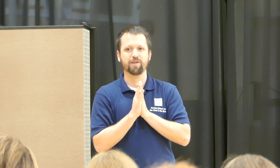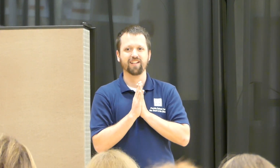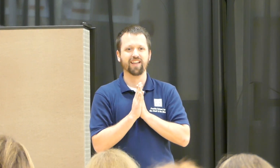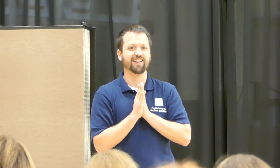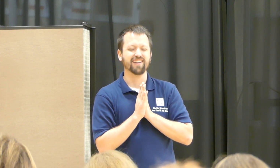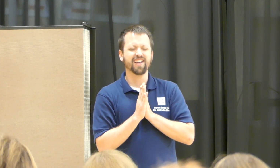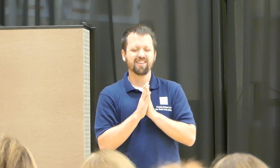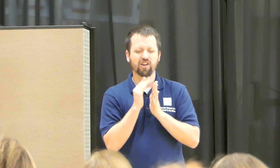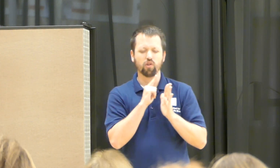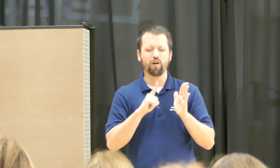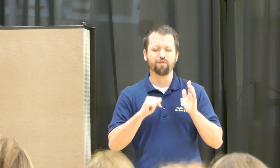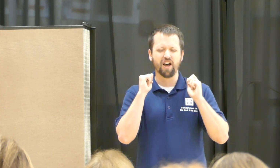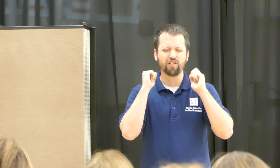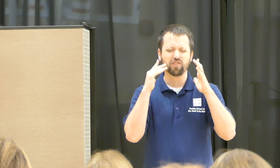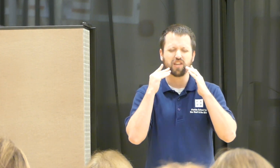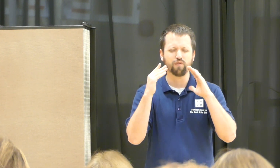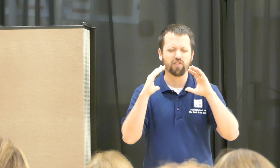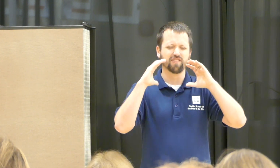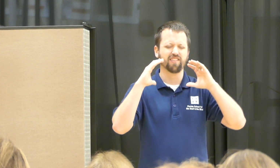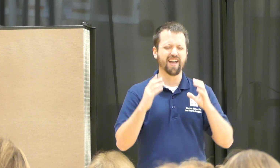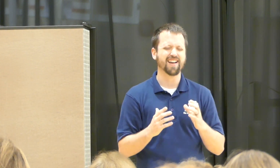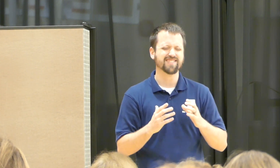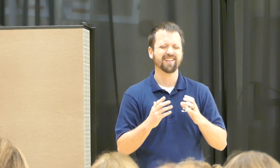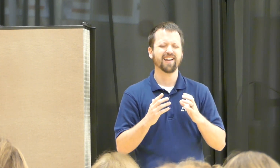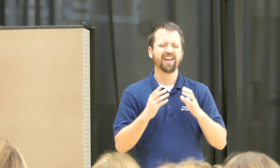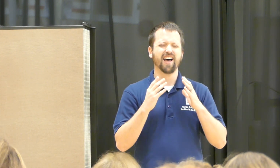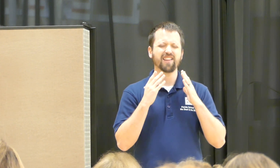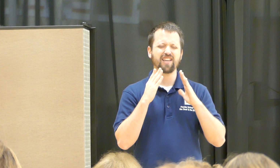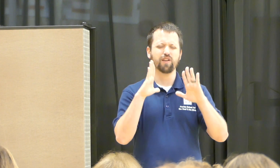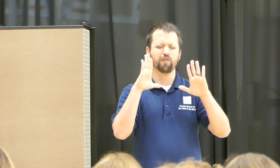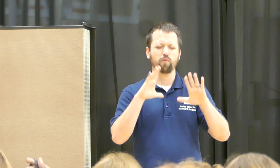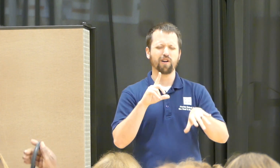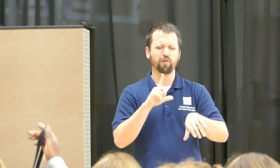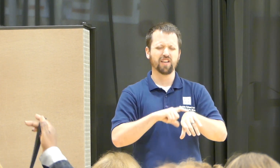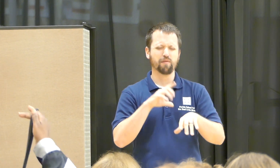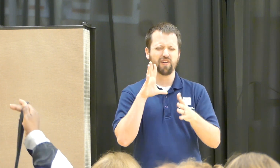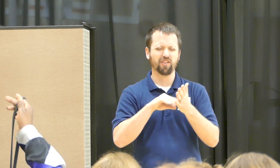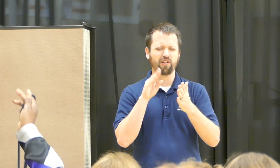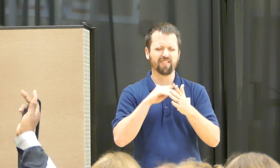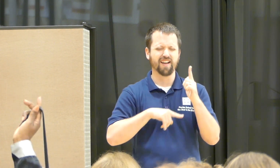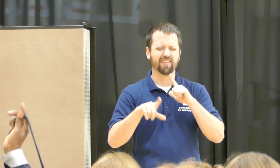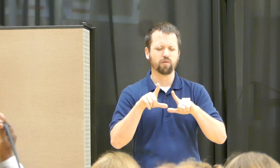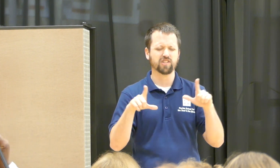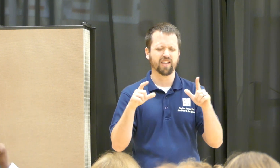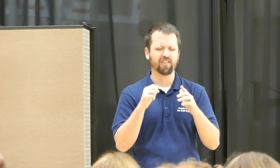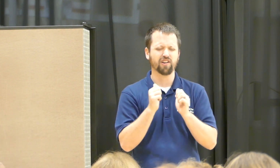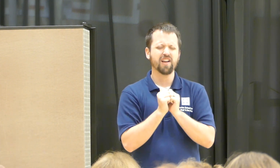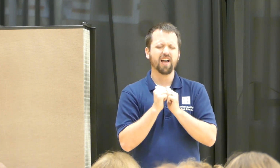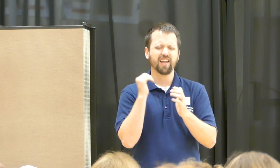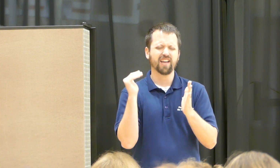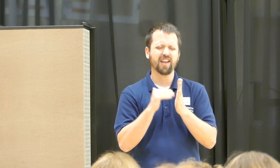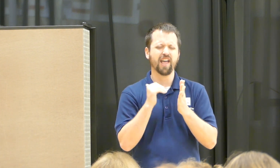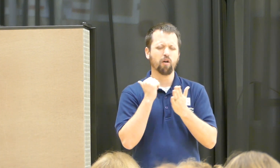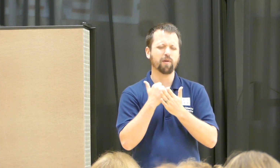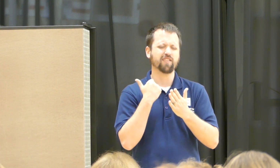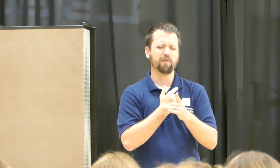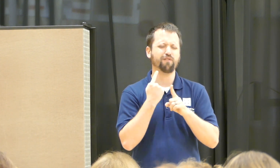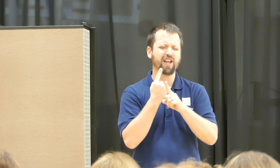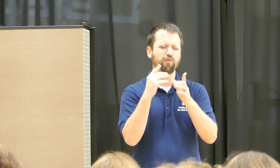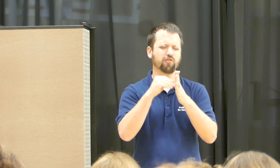minute late. Dear Lord, Father, thank you for this class. Thank you for the wonderful time we've had learning sign language together. Again, help us to be faithful